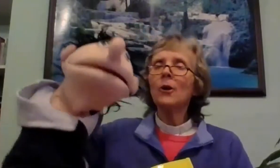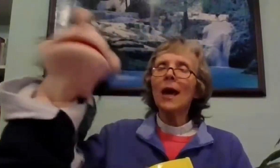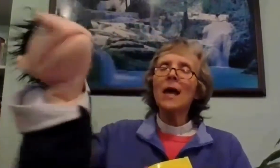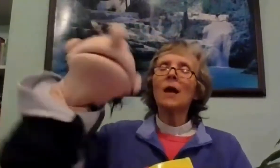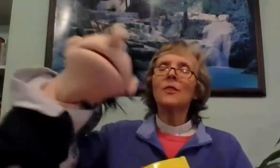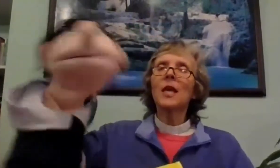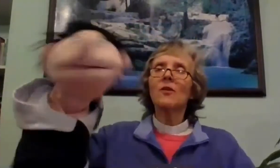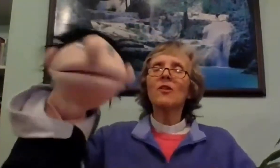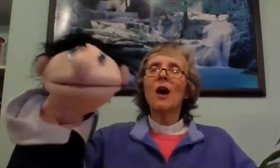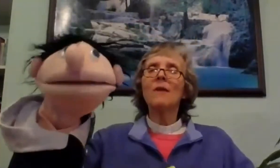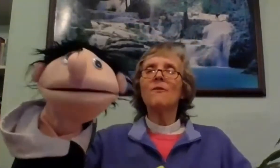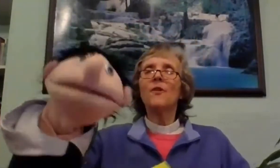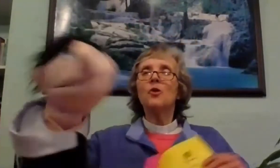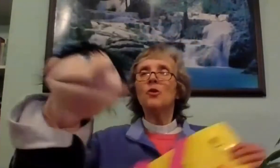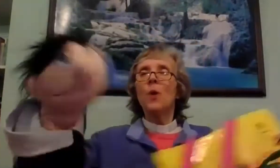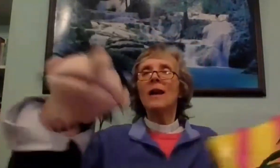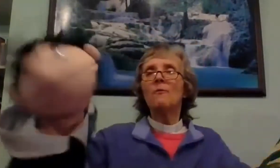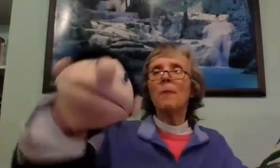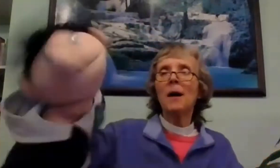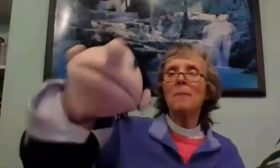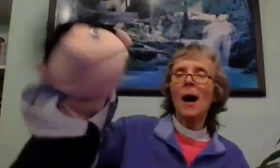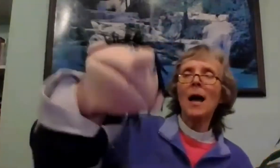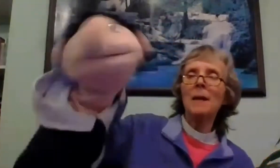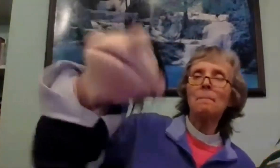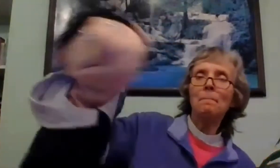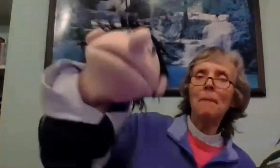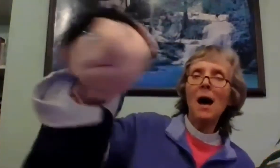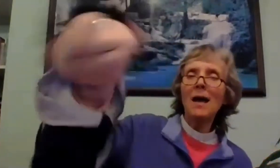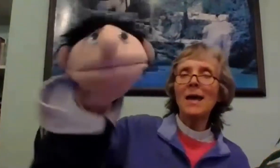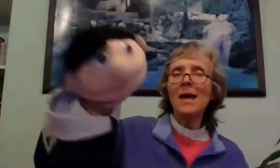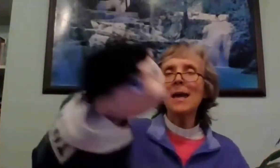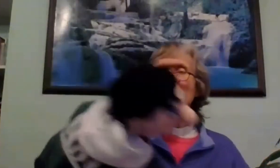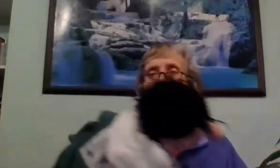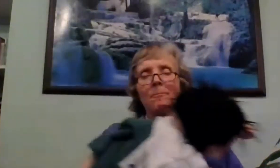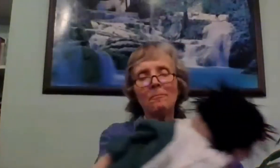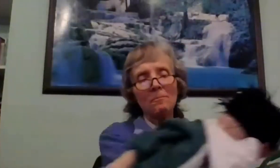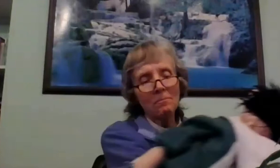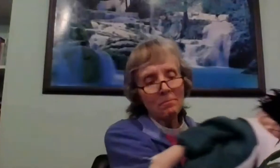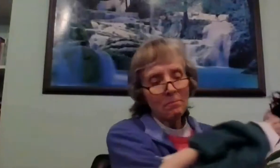Okay, I think it's time for you to wave bye-bye. Bye!